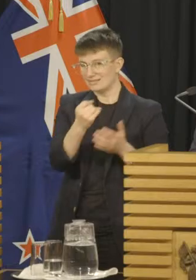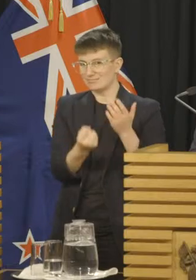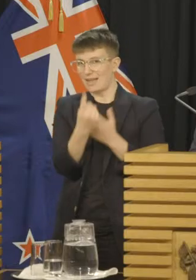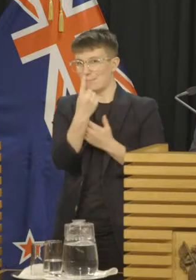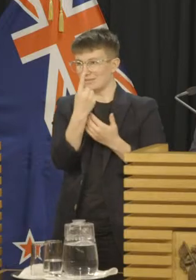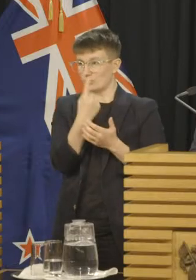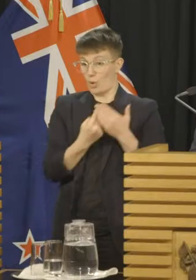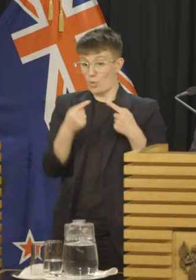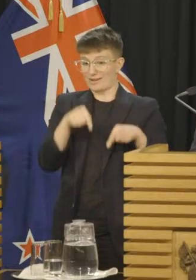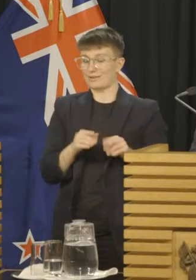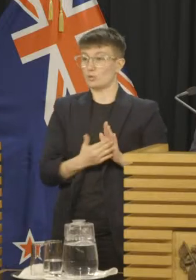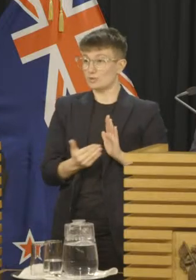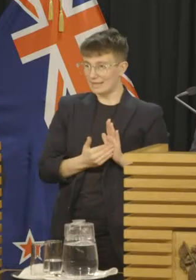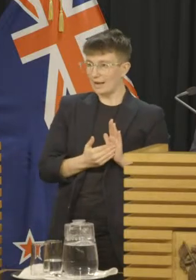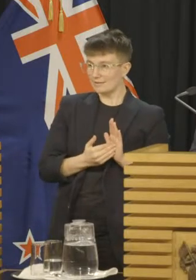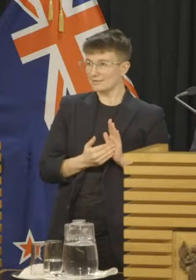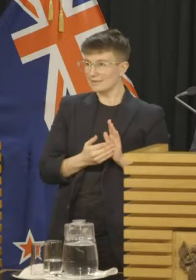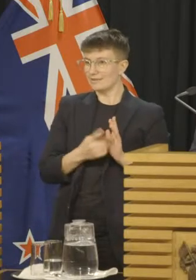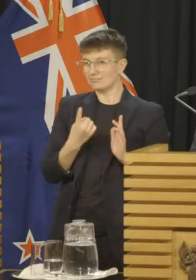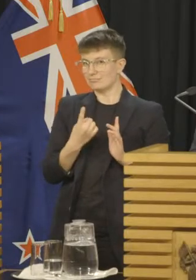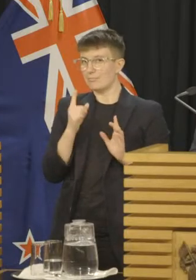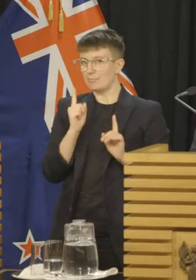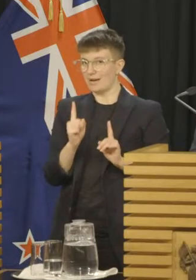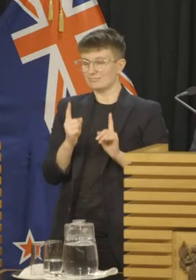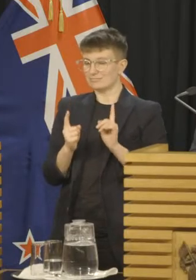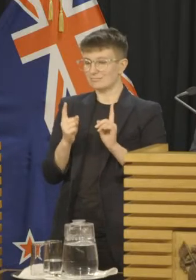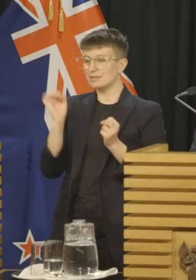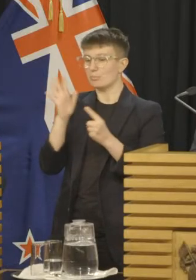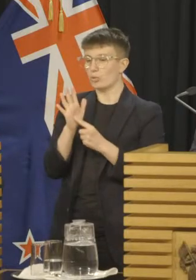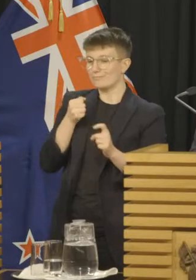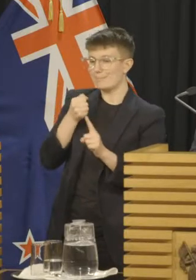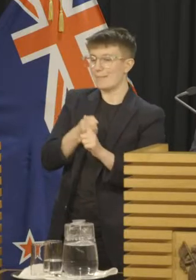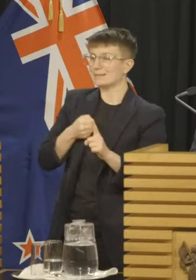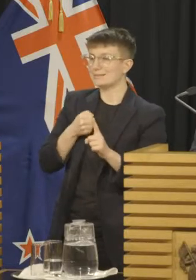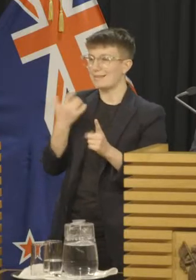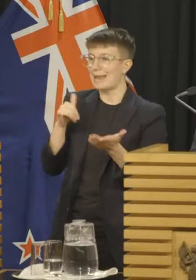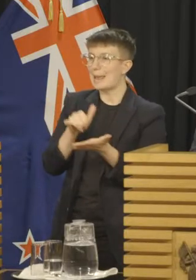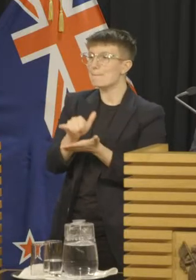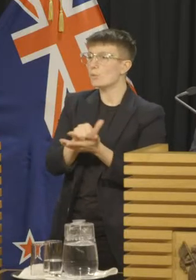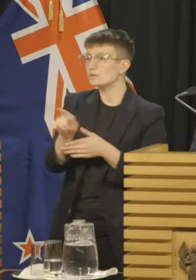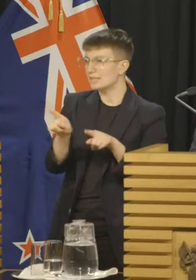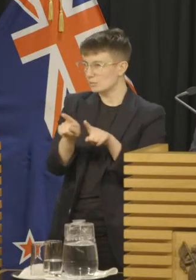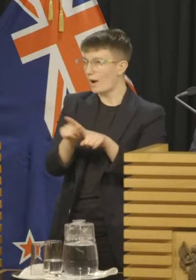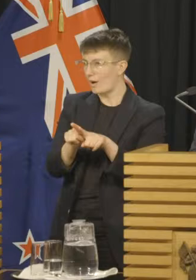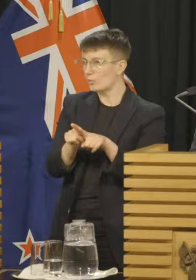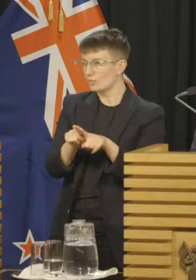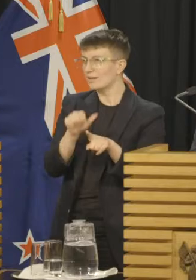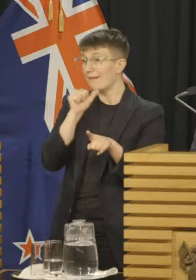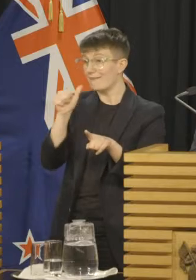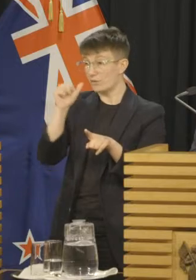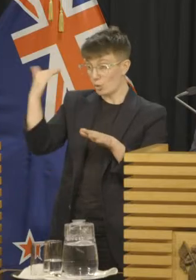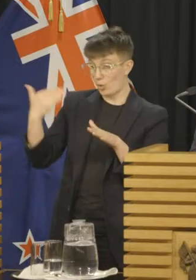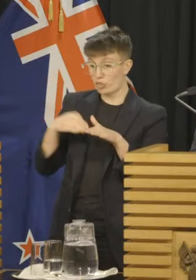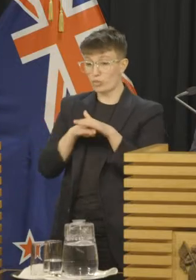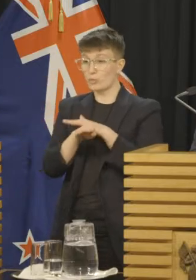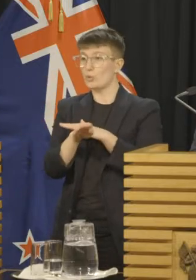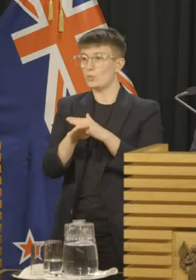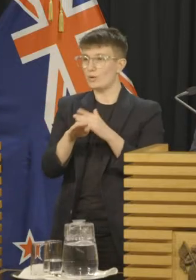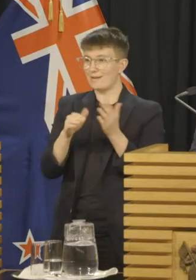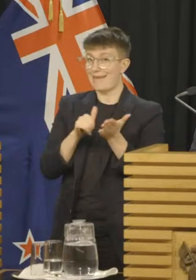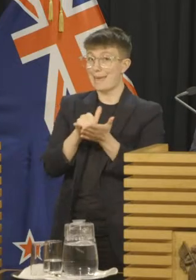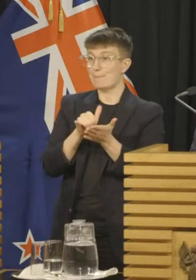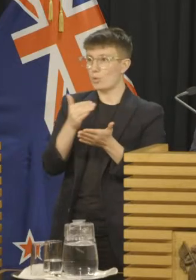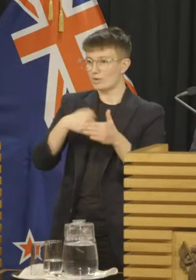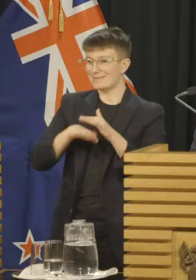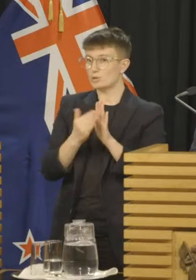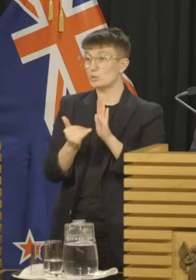the one of the most important considerations. As I've already said in this forum before, if you pass through an airport presently, there